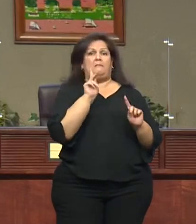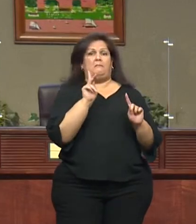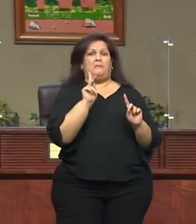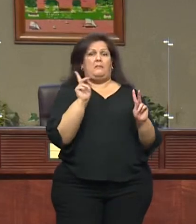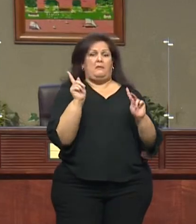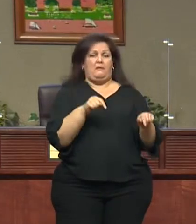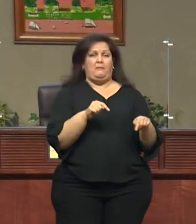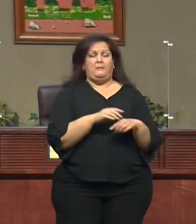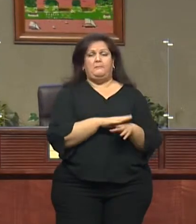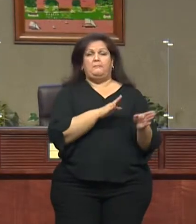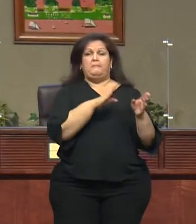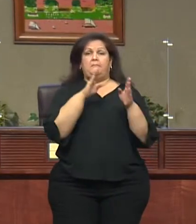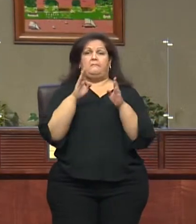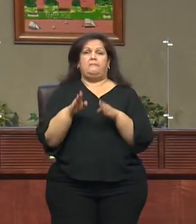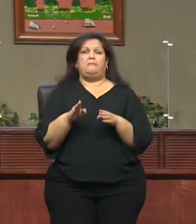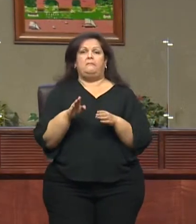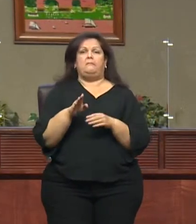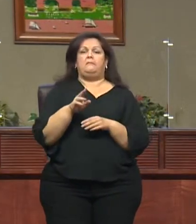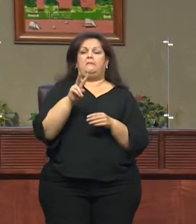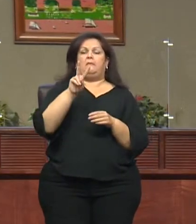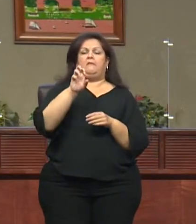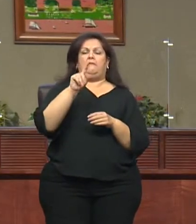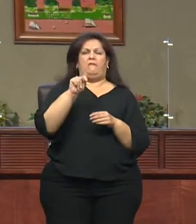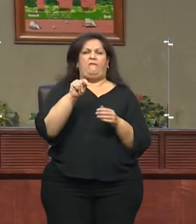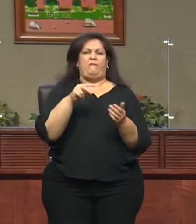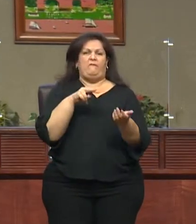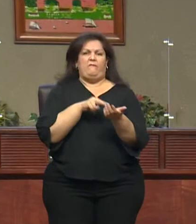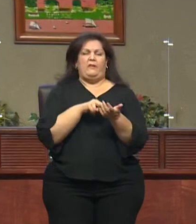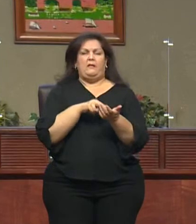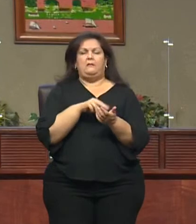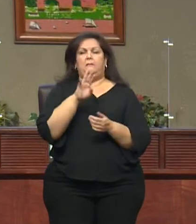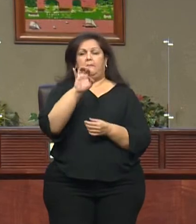VMX, the veterinary trade show, will generate